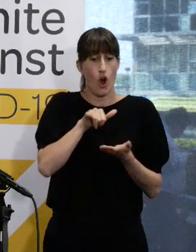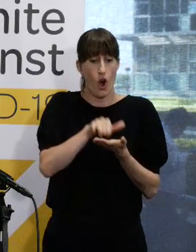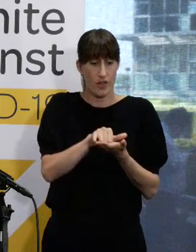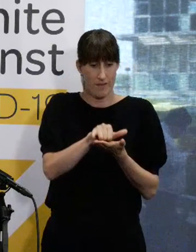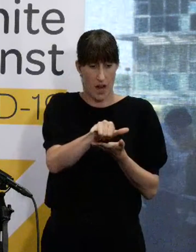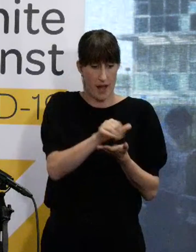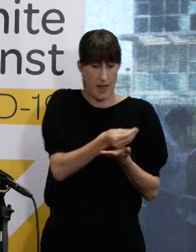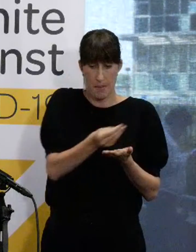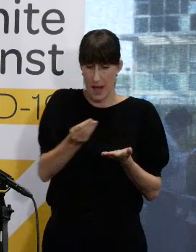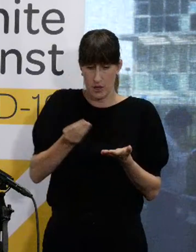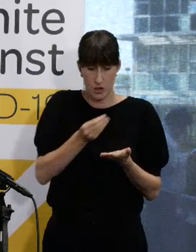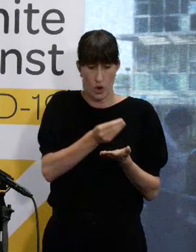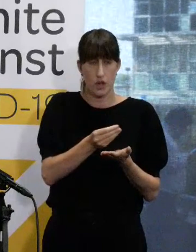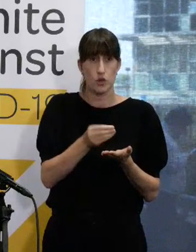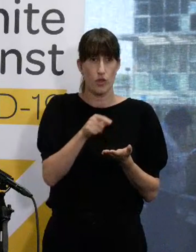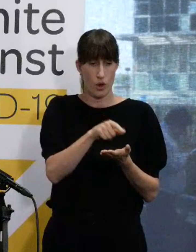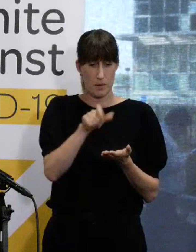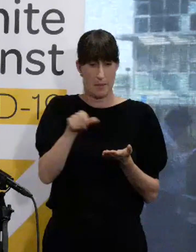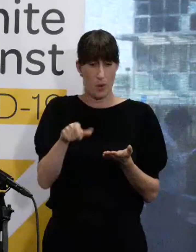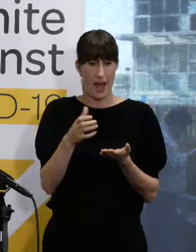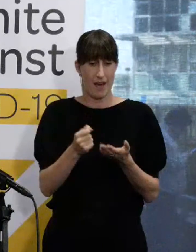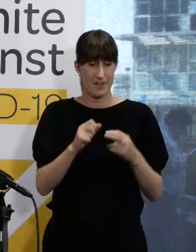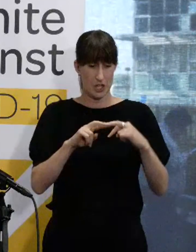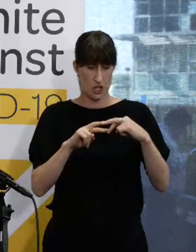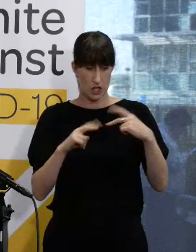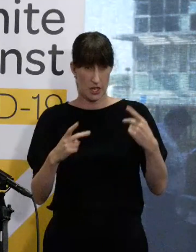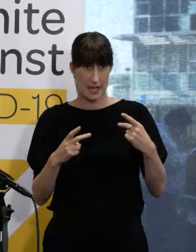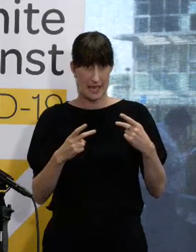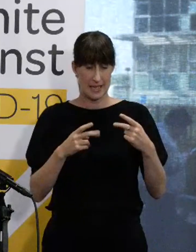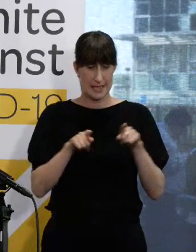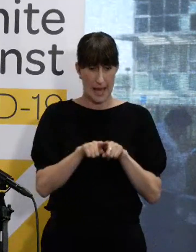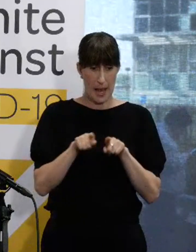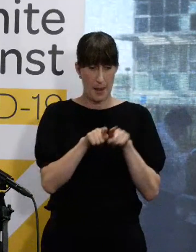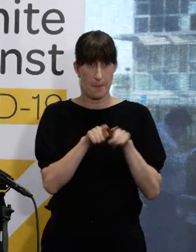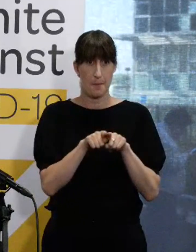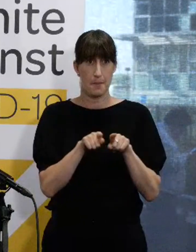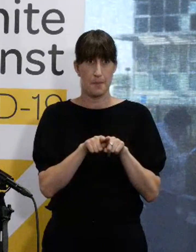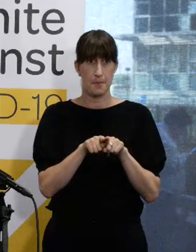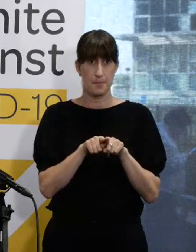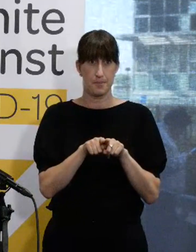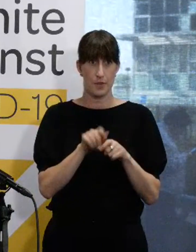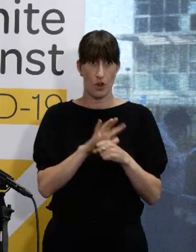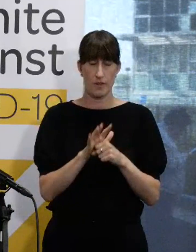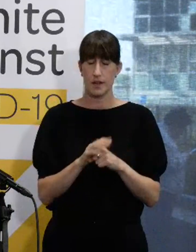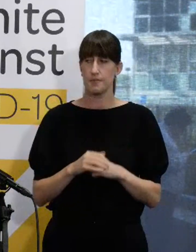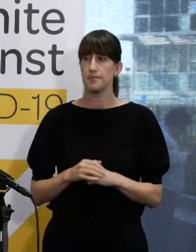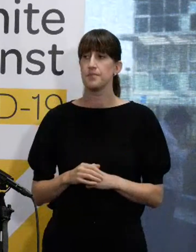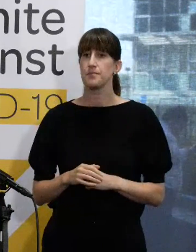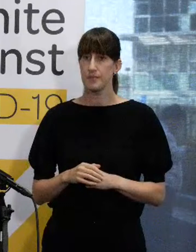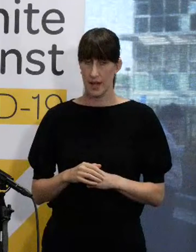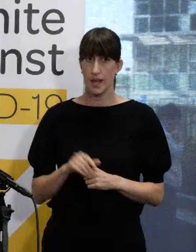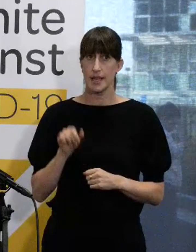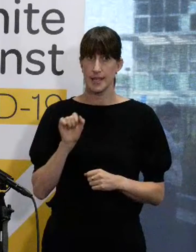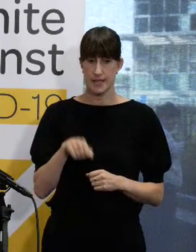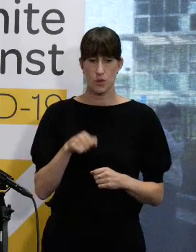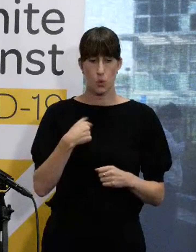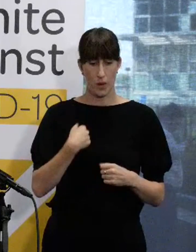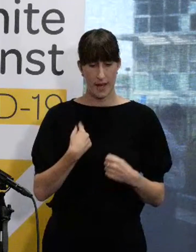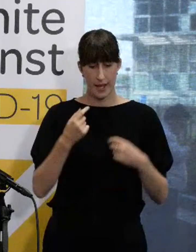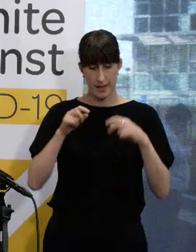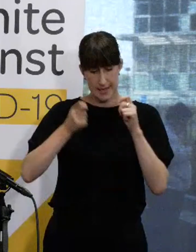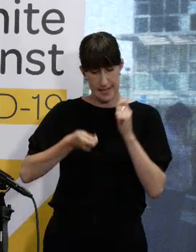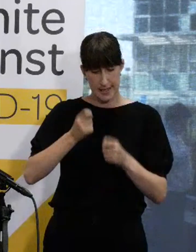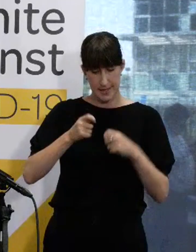of the virus? The sequencing has very strongly led us to that conclusion that these people are